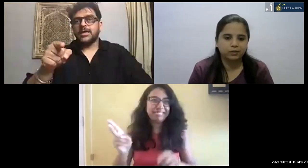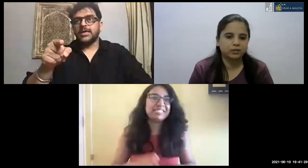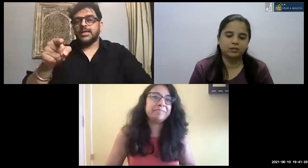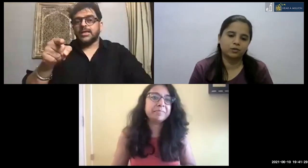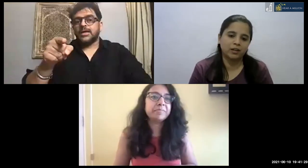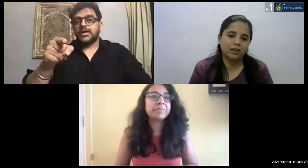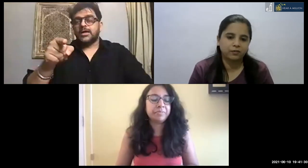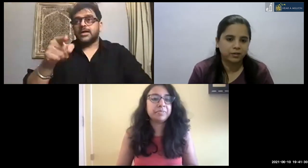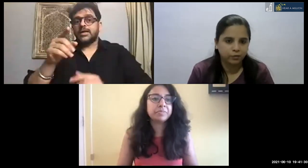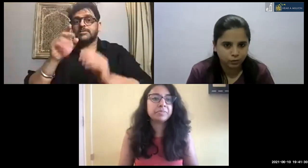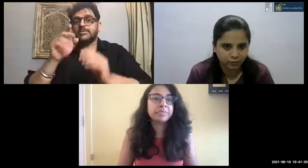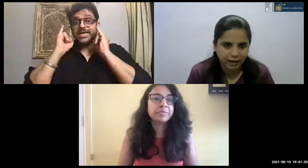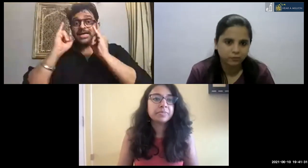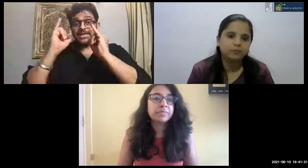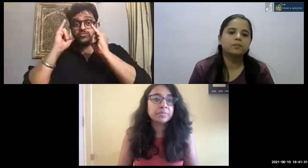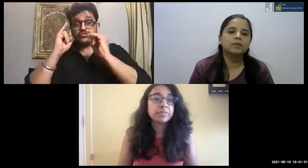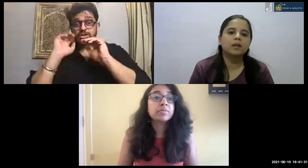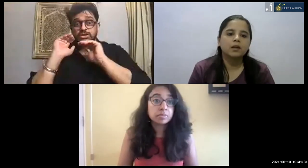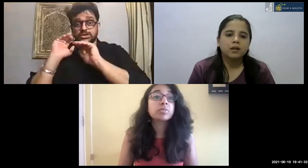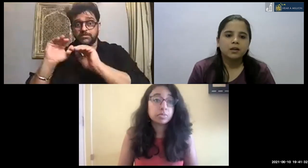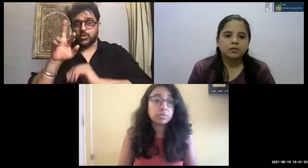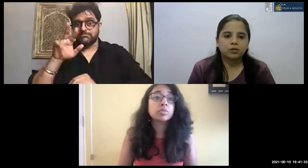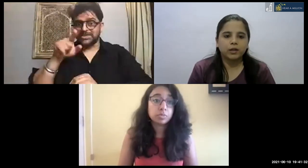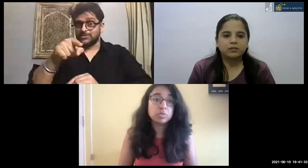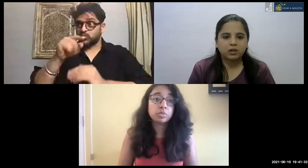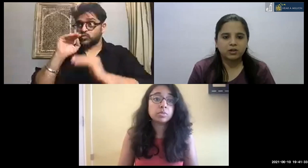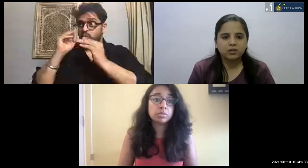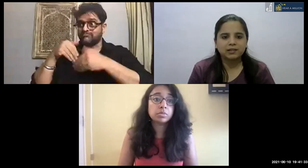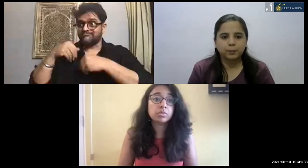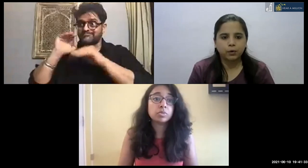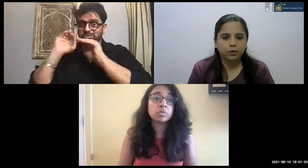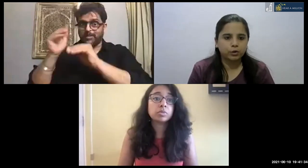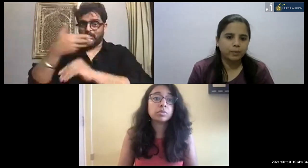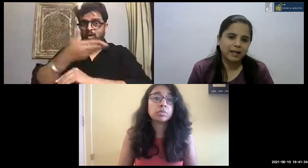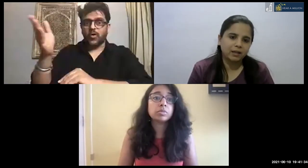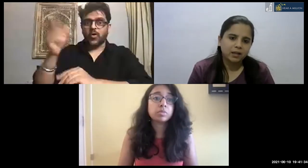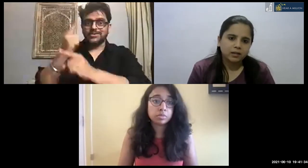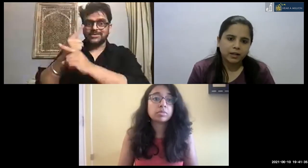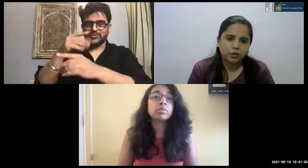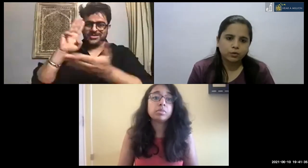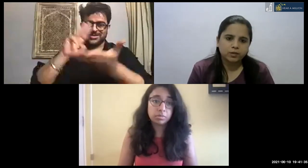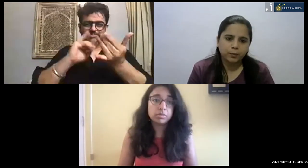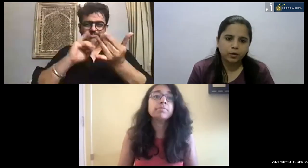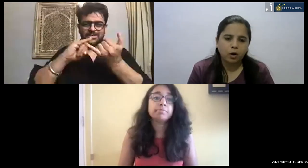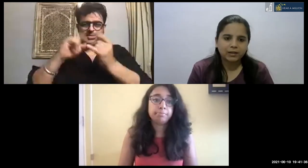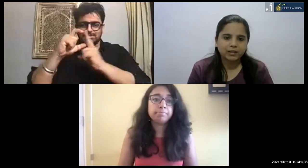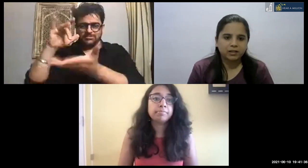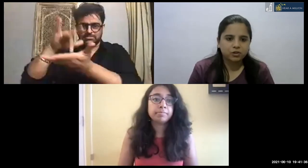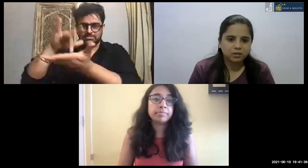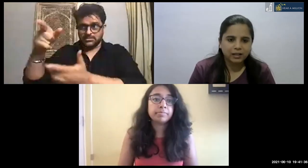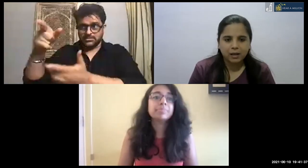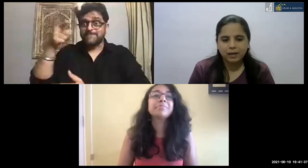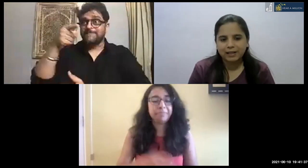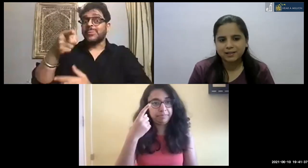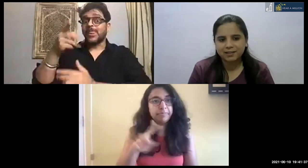I would like to say. So three different roles we have. So instructional support, you mean that you support all the